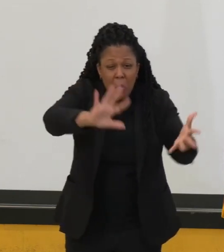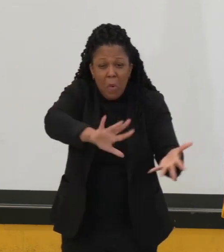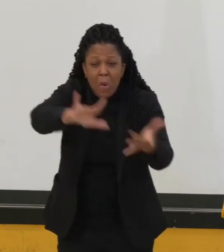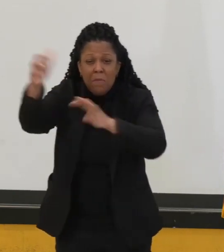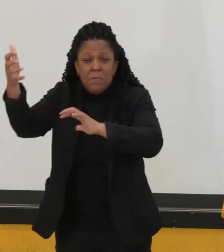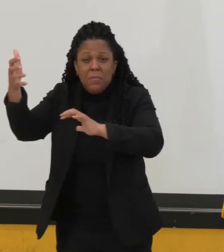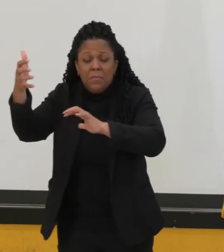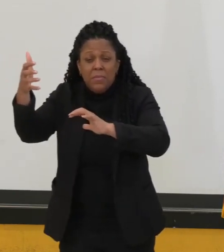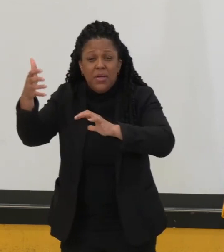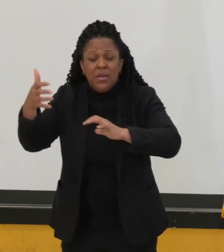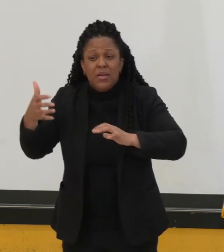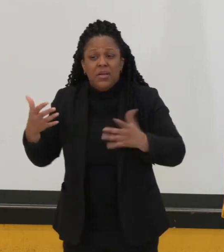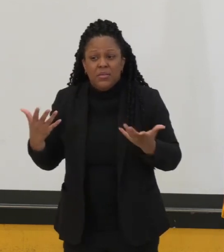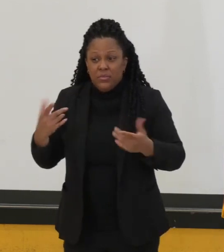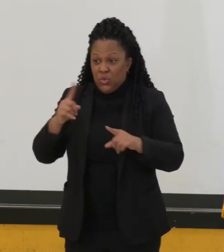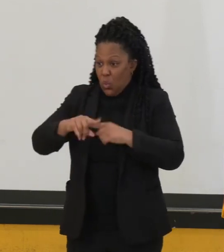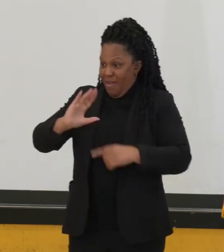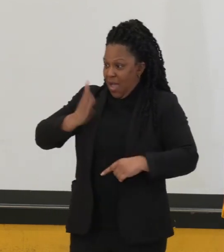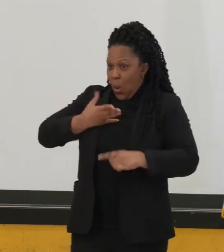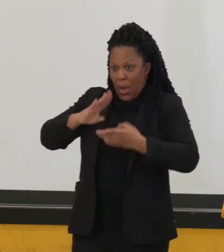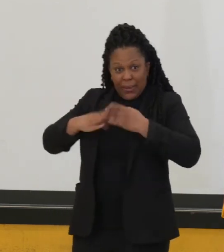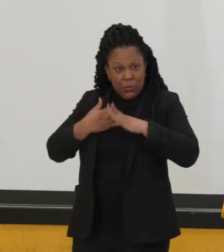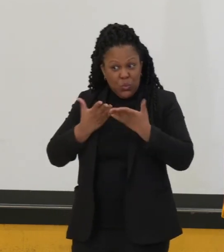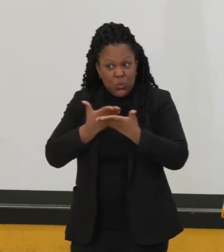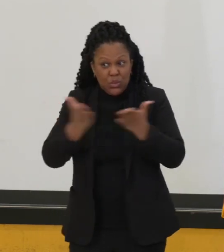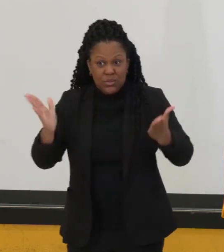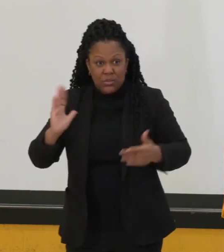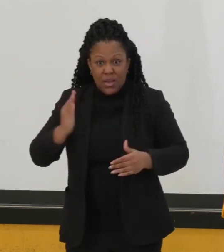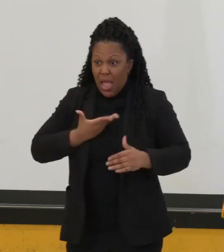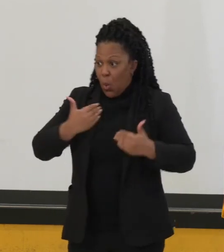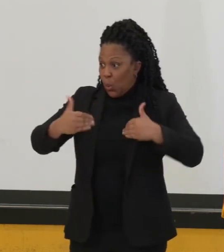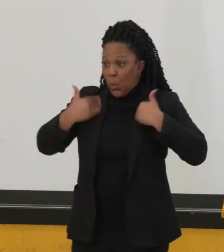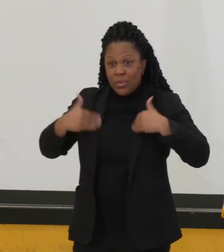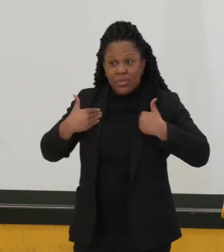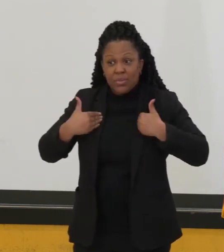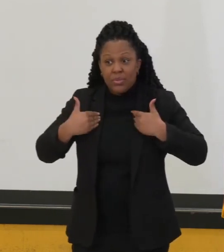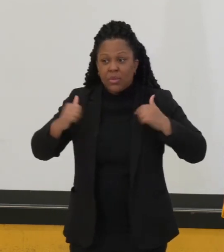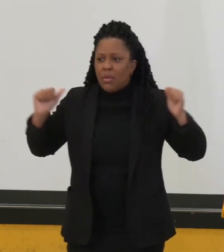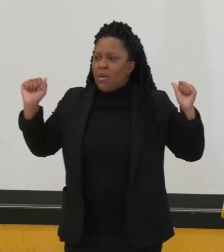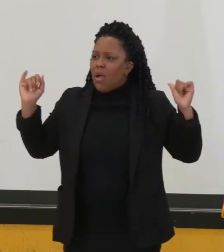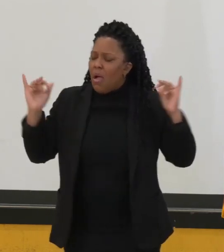our community to our youth, just will not suffice.